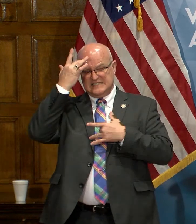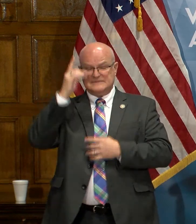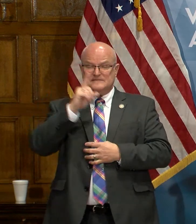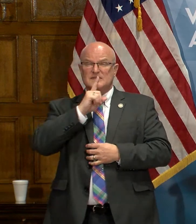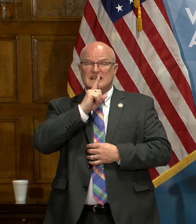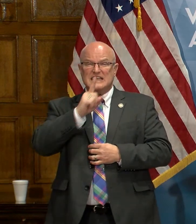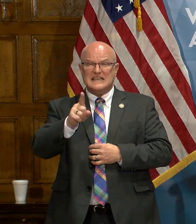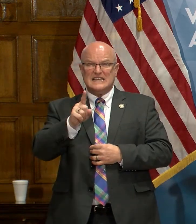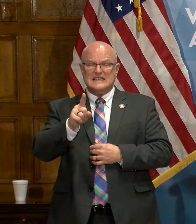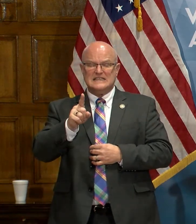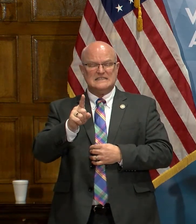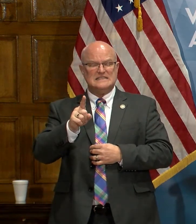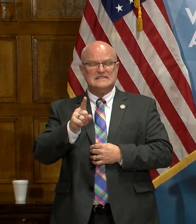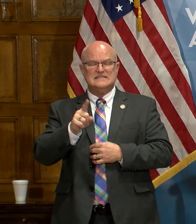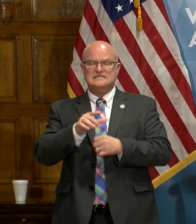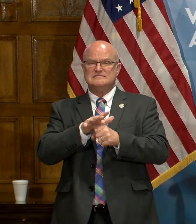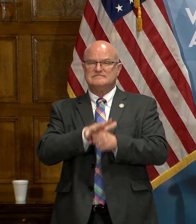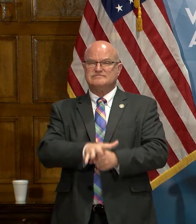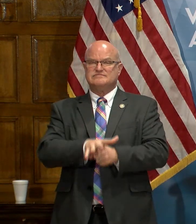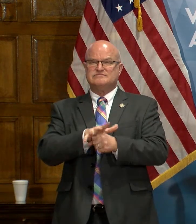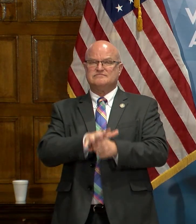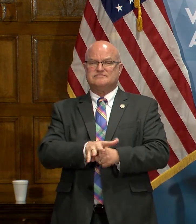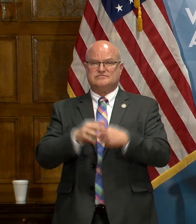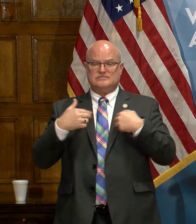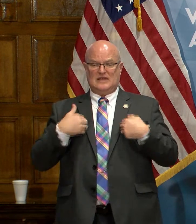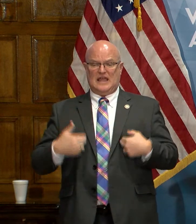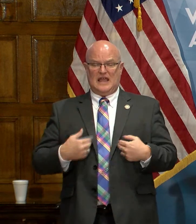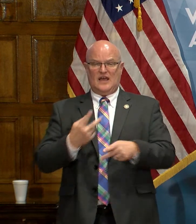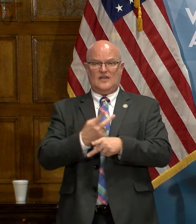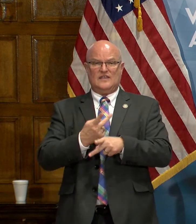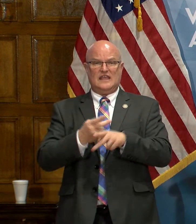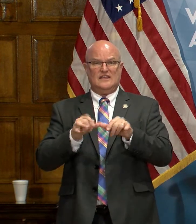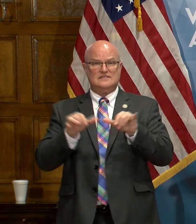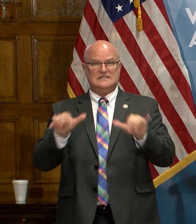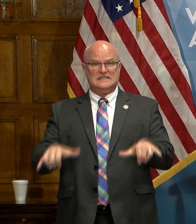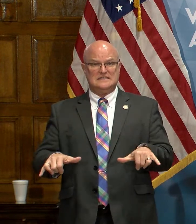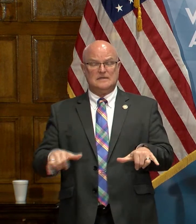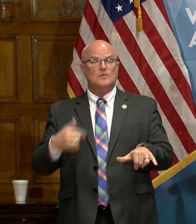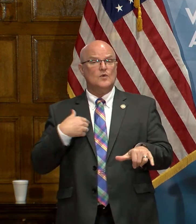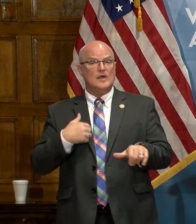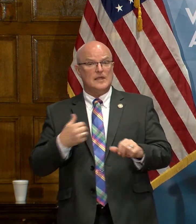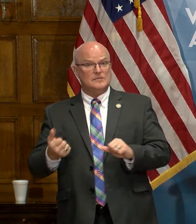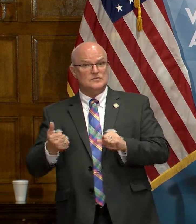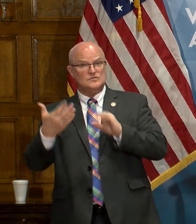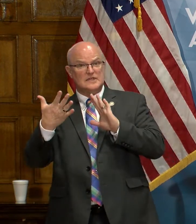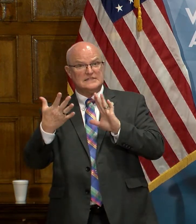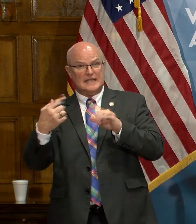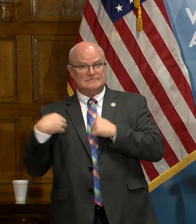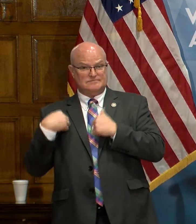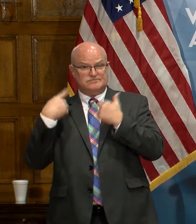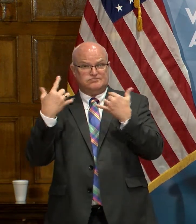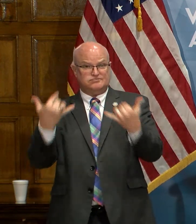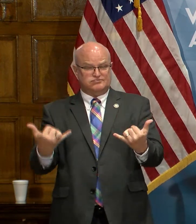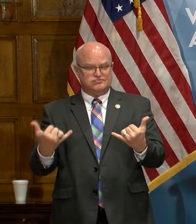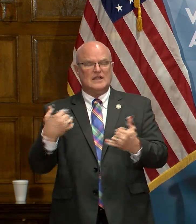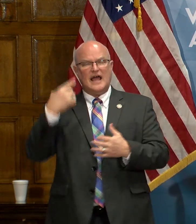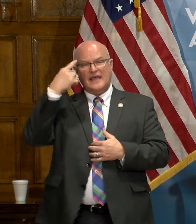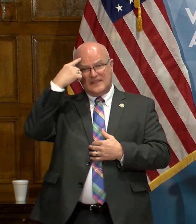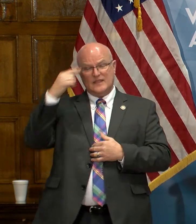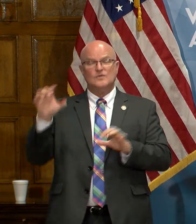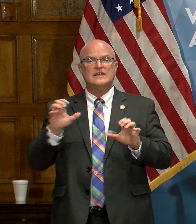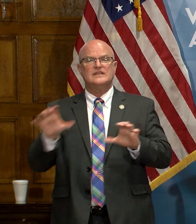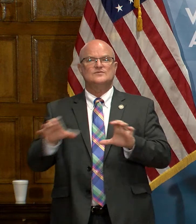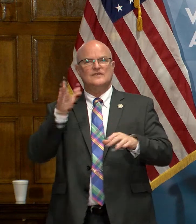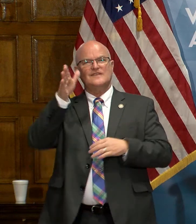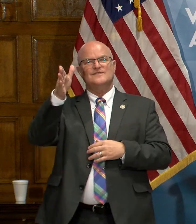is taxing our healthcare systems. We've been able to address that to date, and think we can do this going